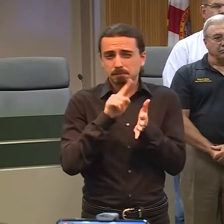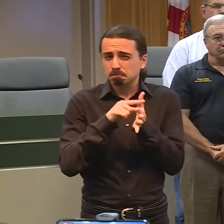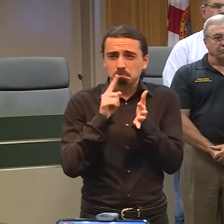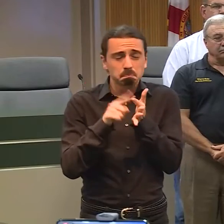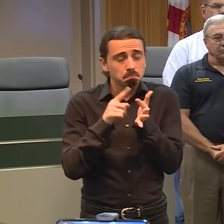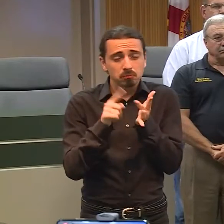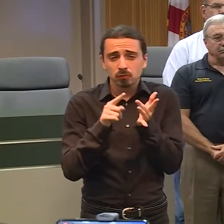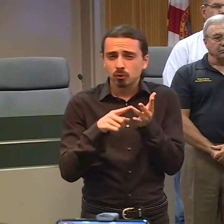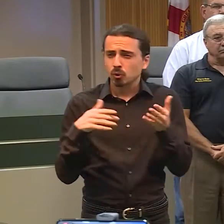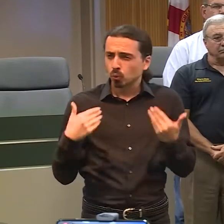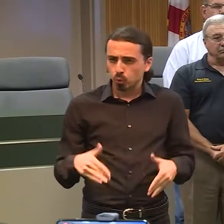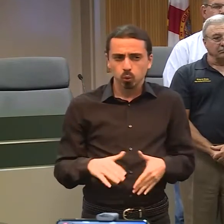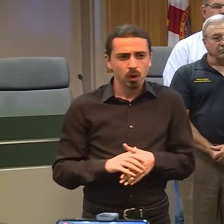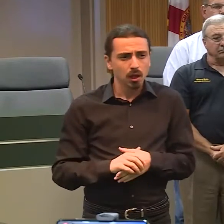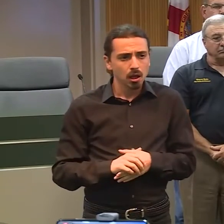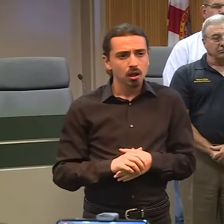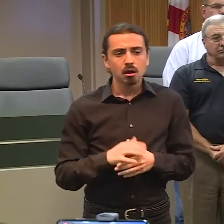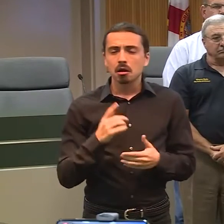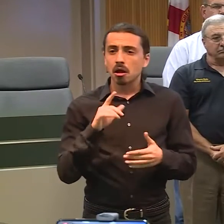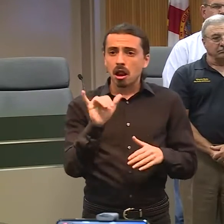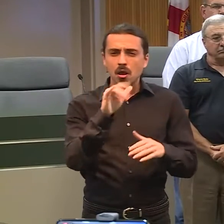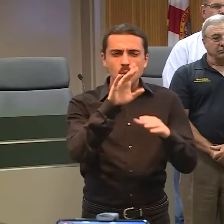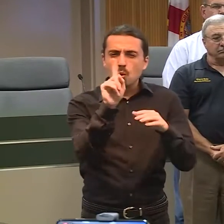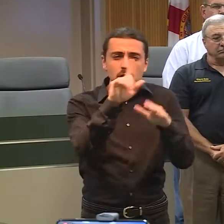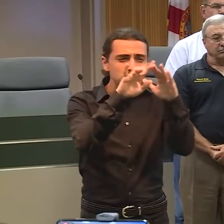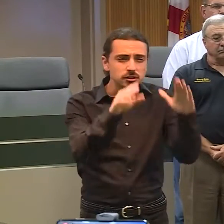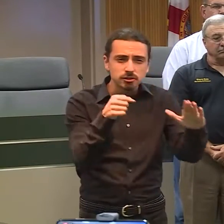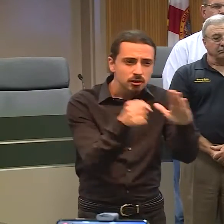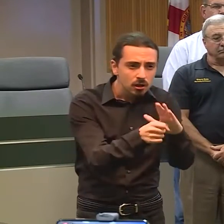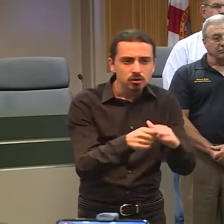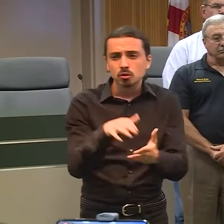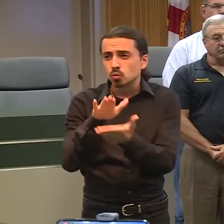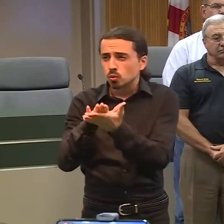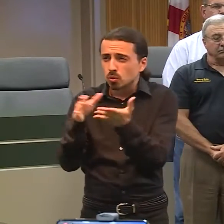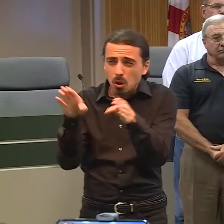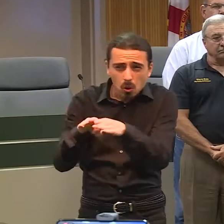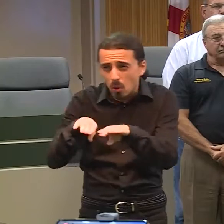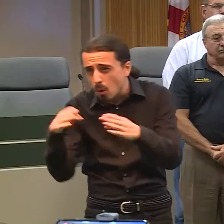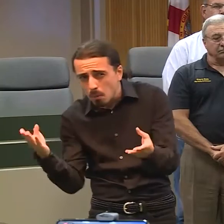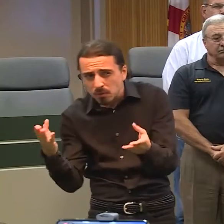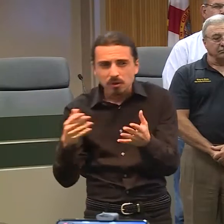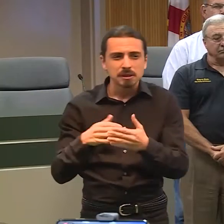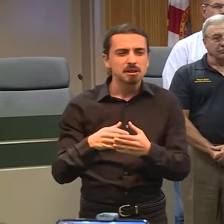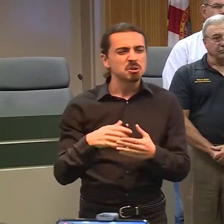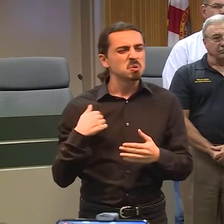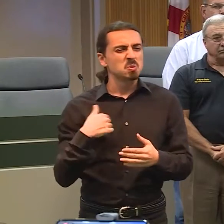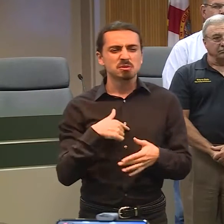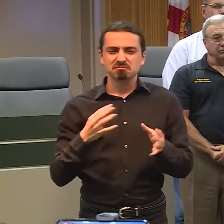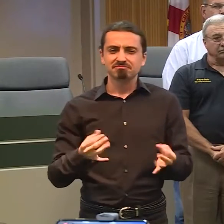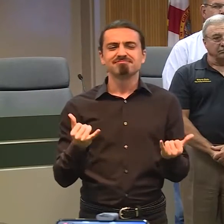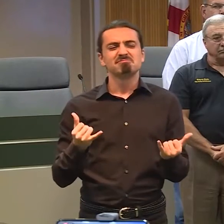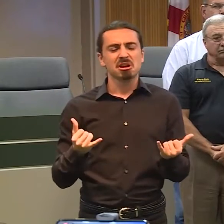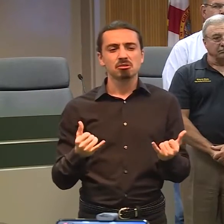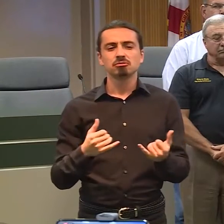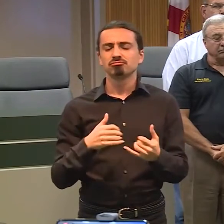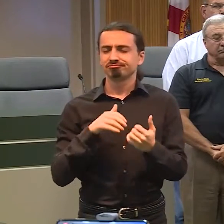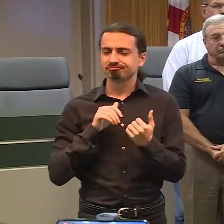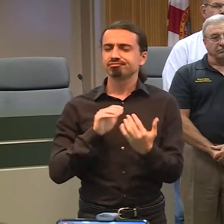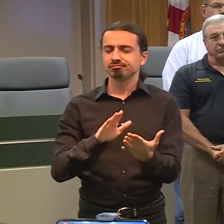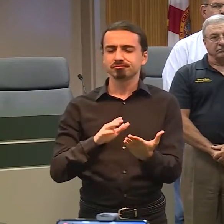evacuations or shelter or school or other things, and that's why we decided to hold this press conference today.